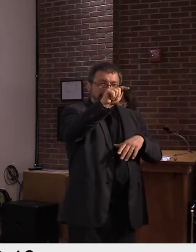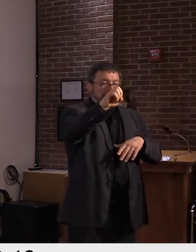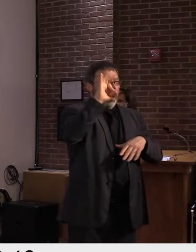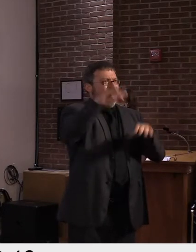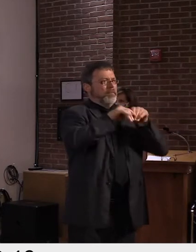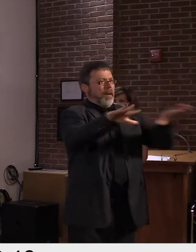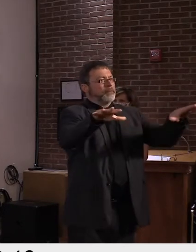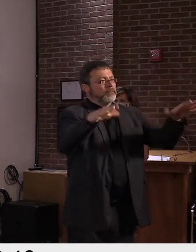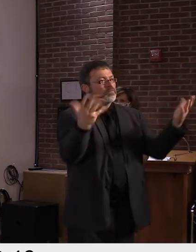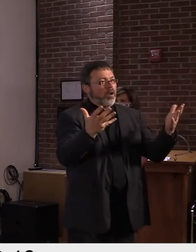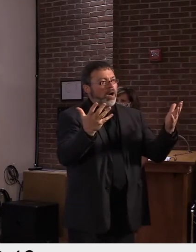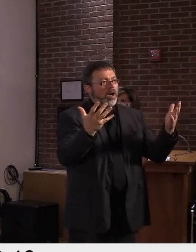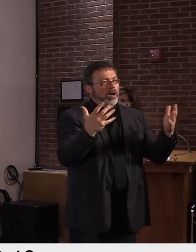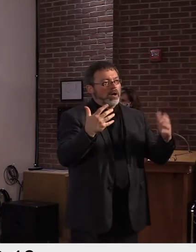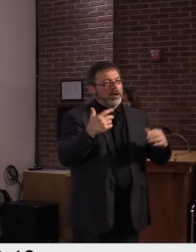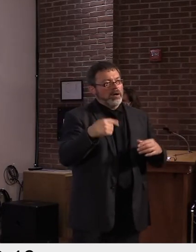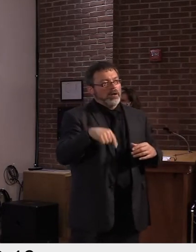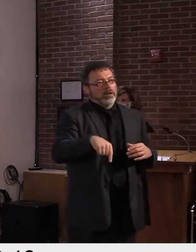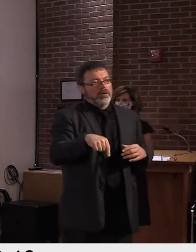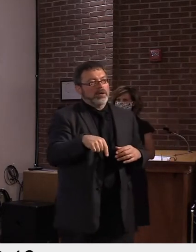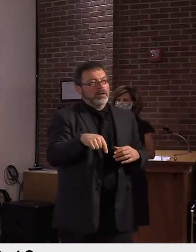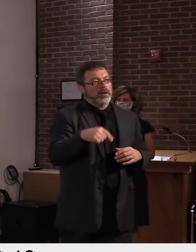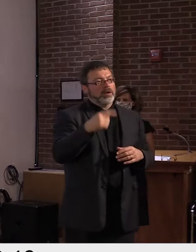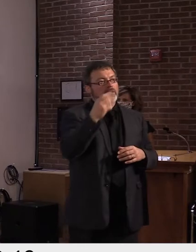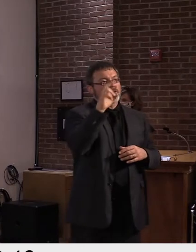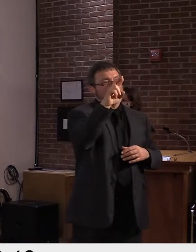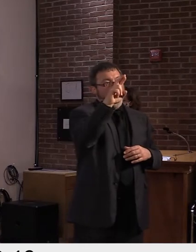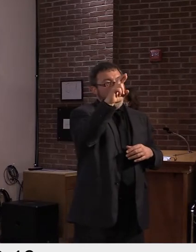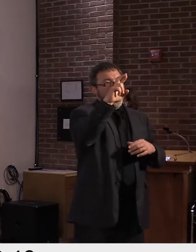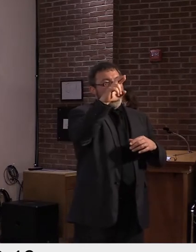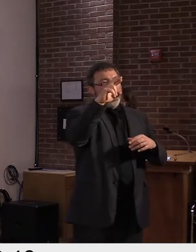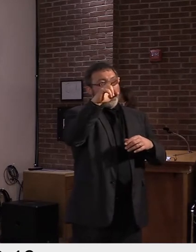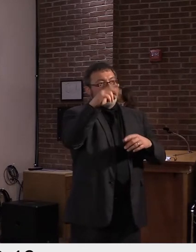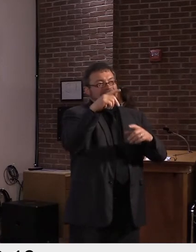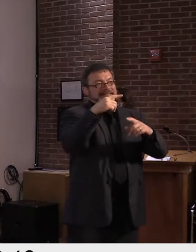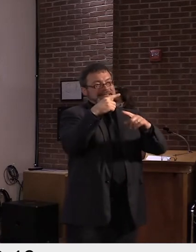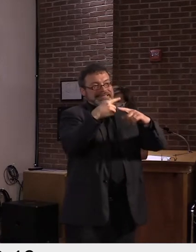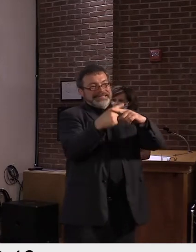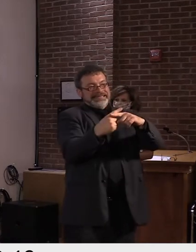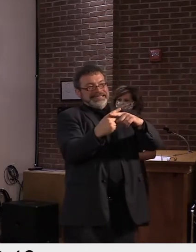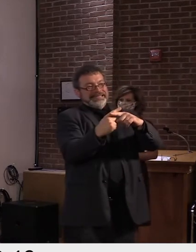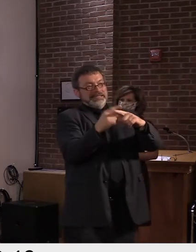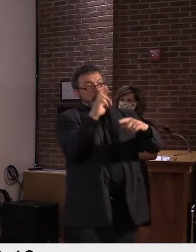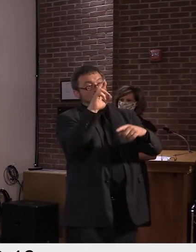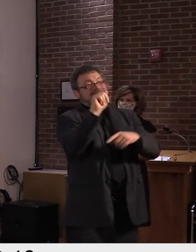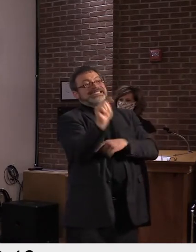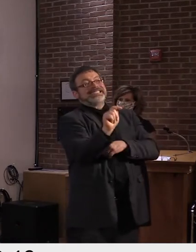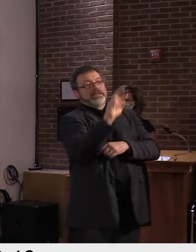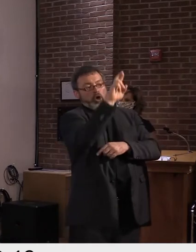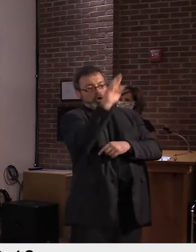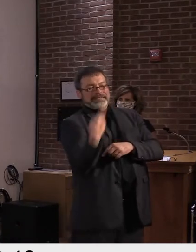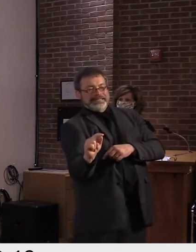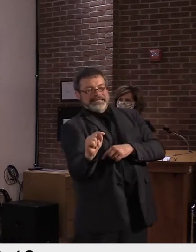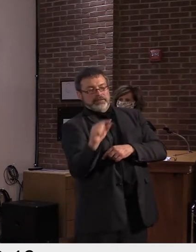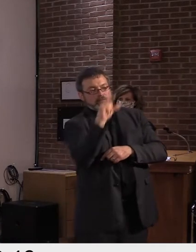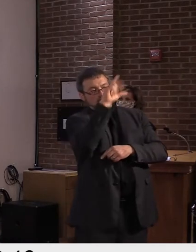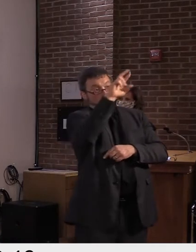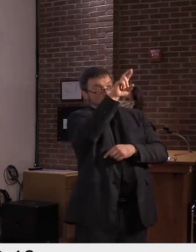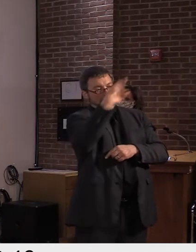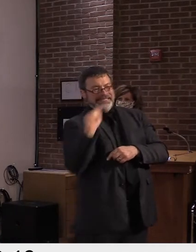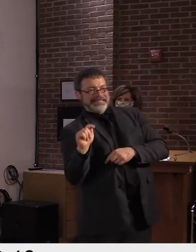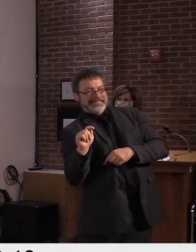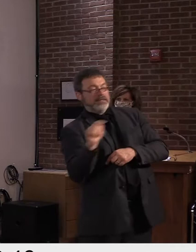a subscript R/T. Yeah. Mm-hmm. And so that comes off of a specific website, and we're